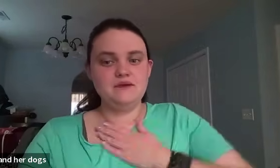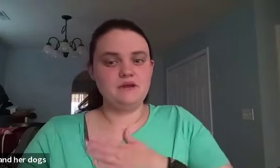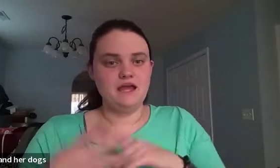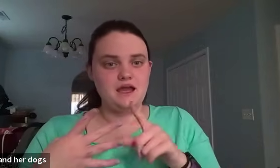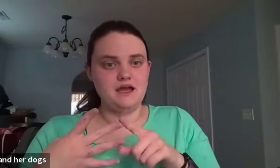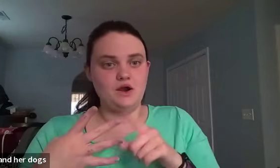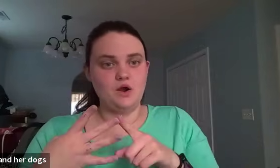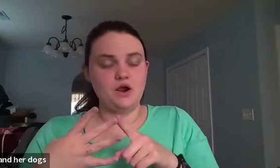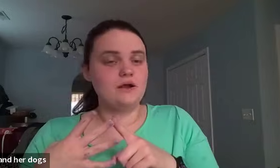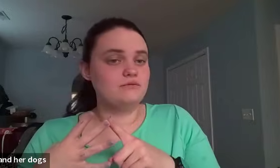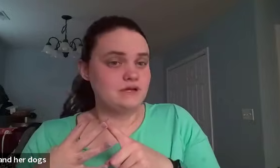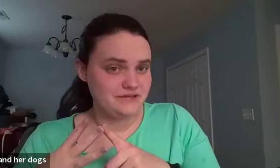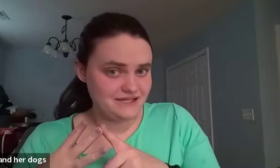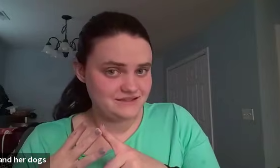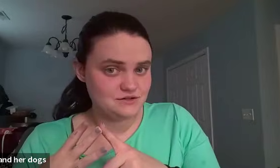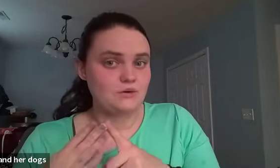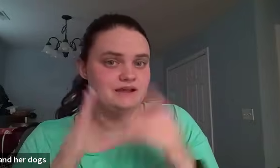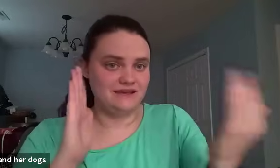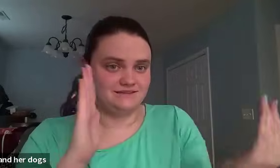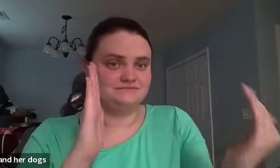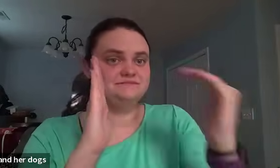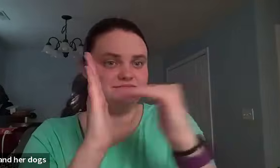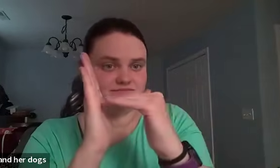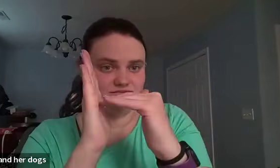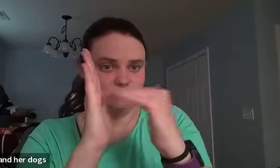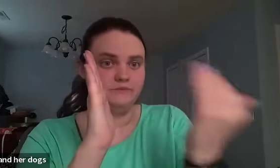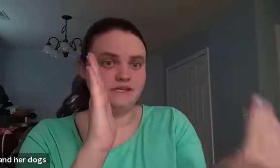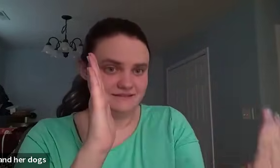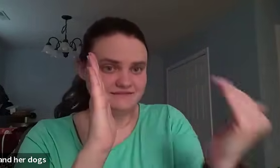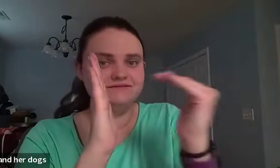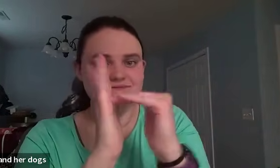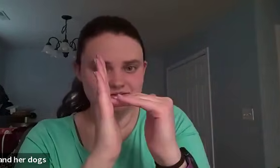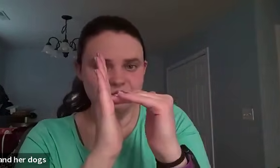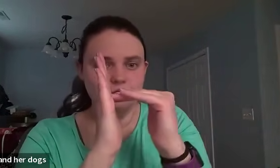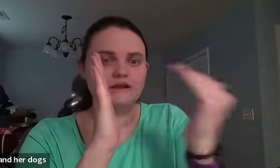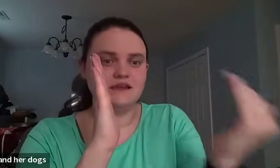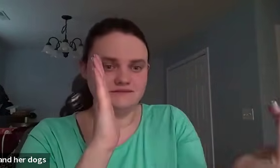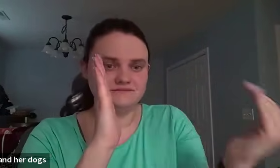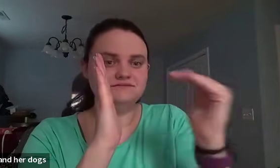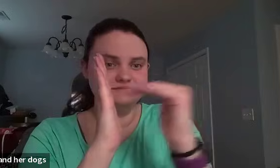Then we had our repeat or again. Repeat or again.